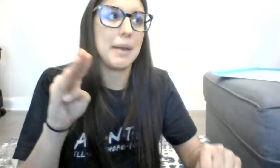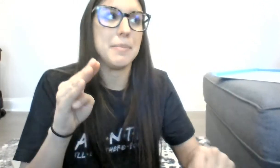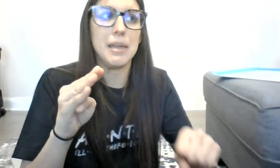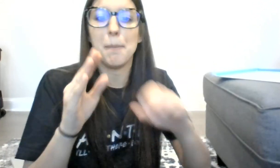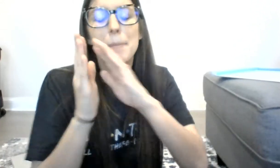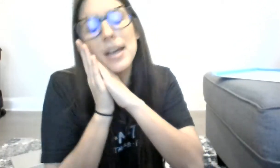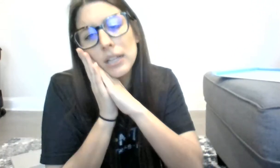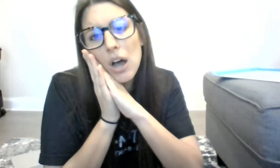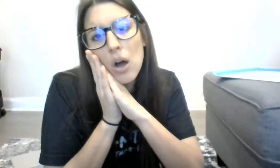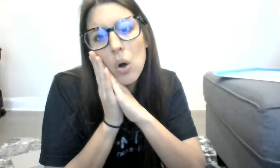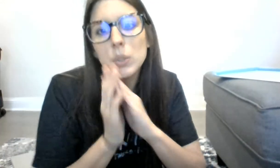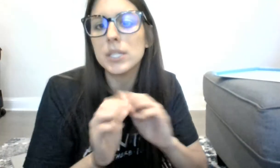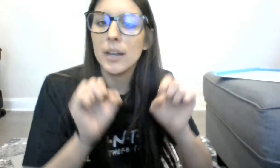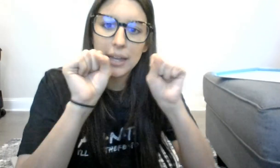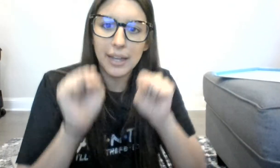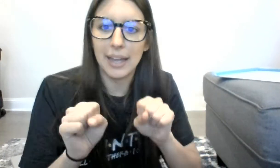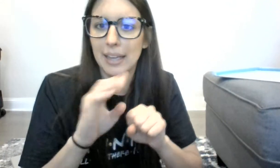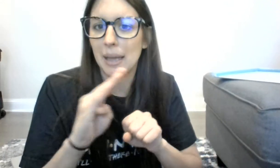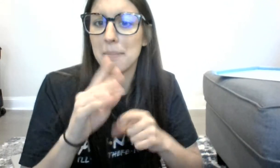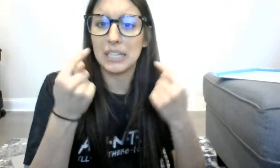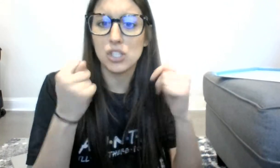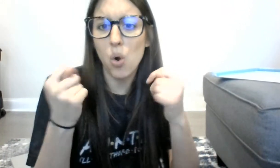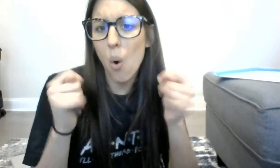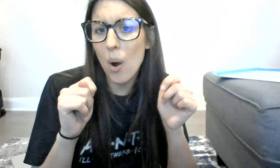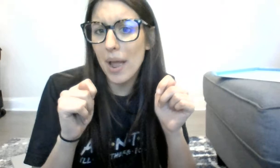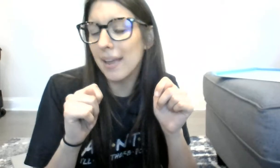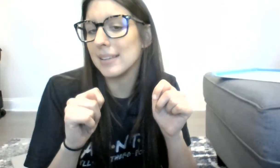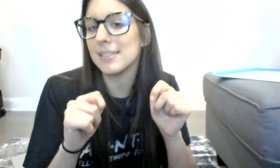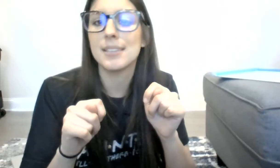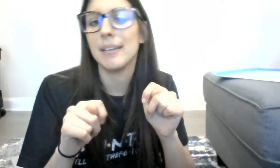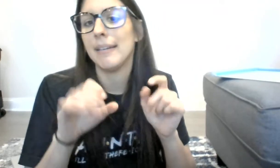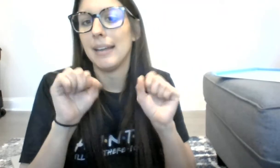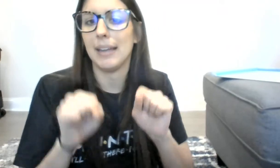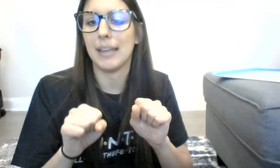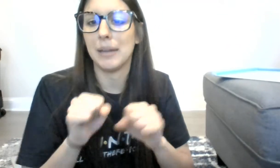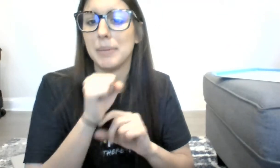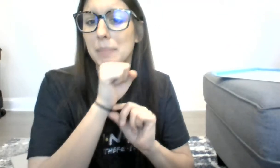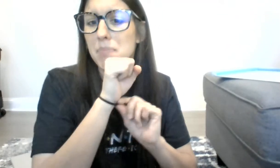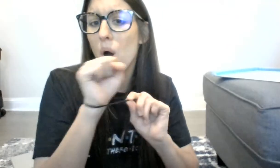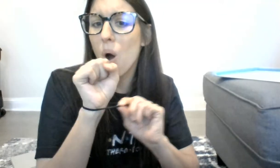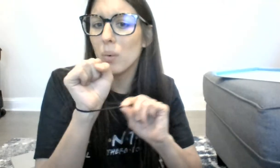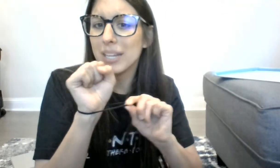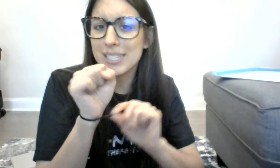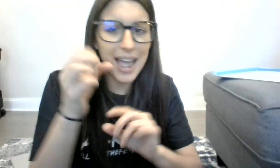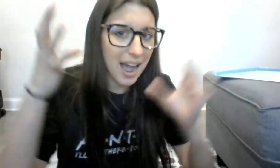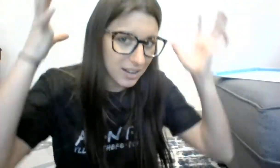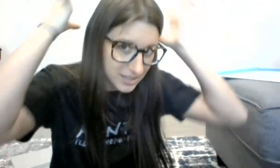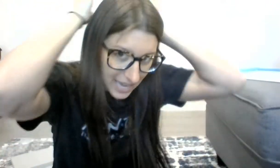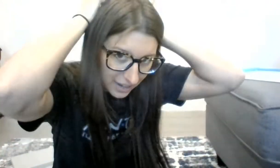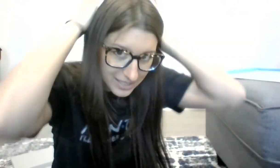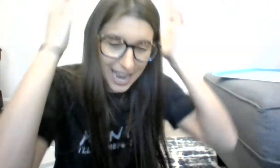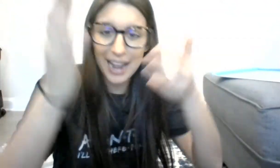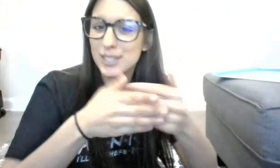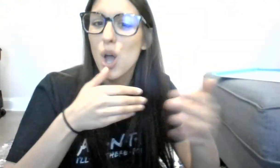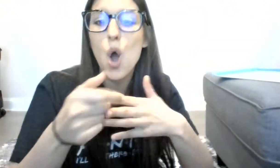be pillows, it can be toys, it can be ponytails, hair ties,